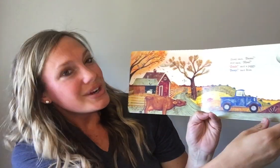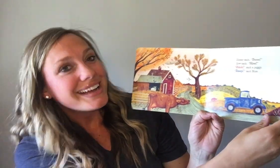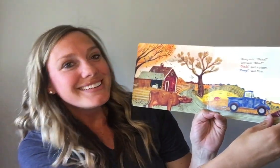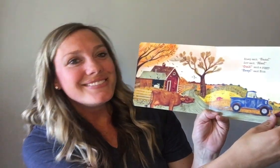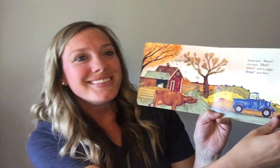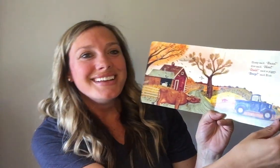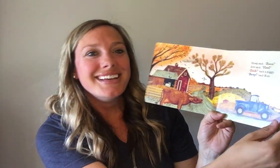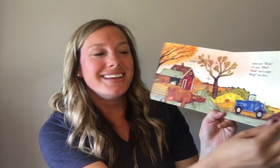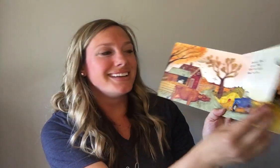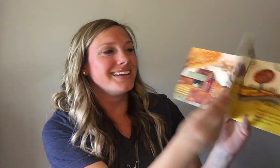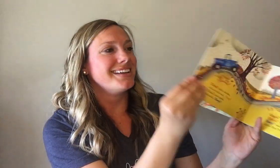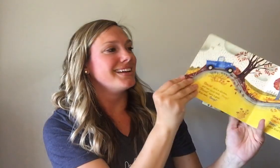truck.